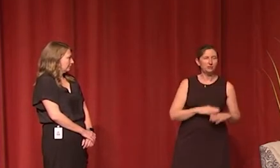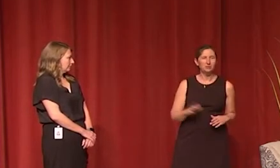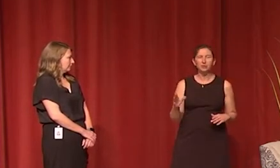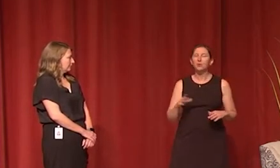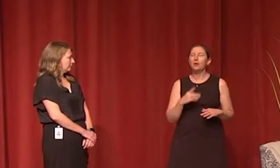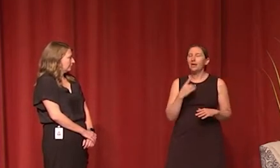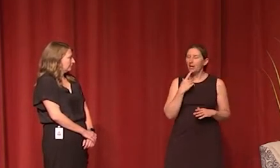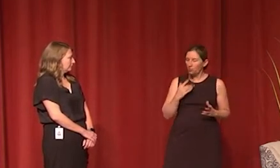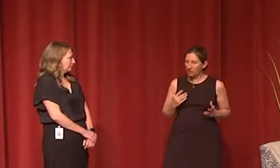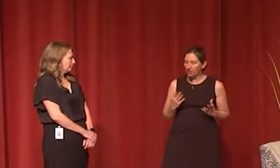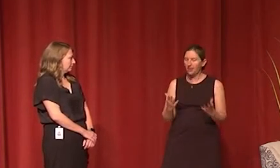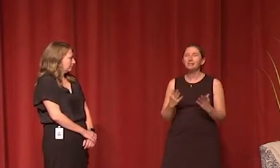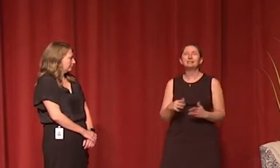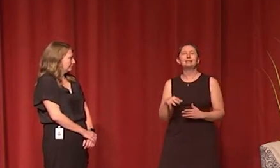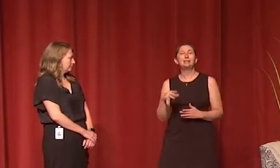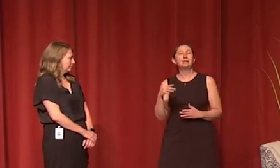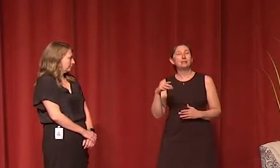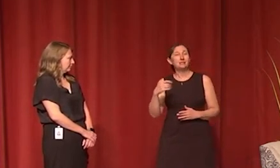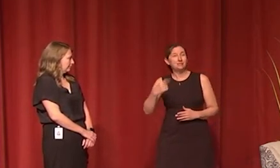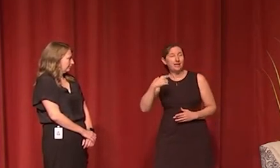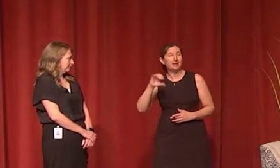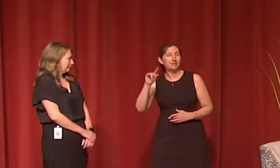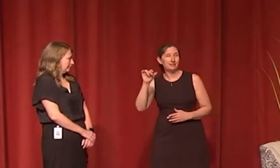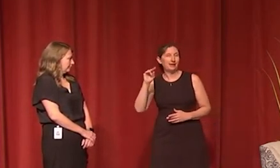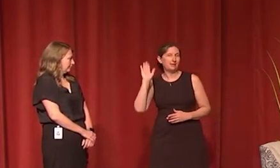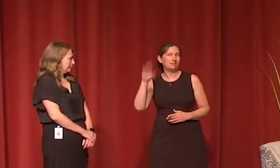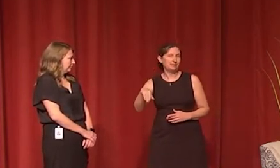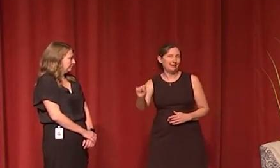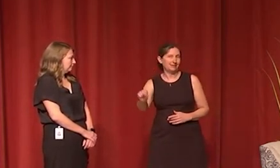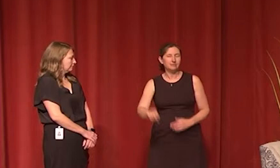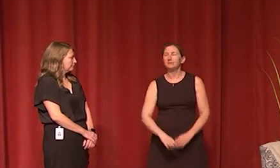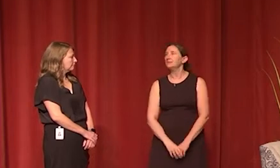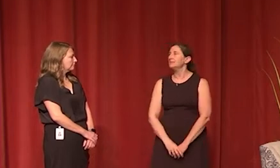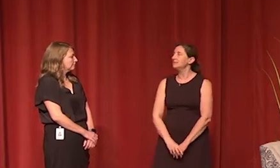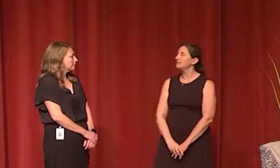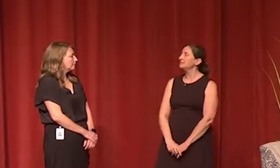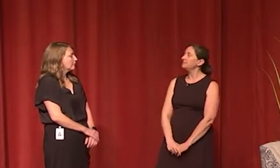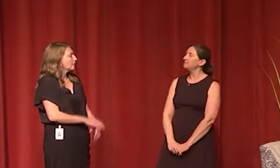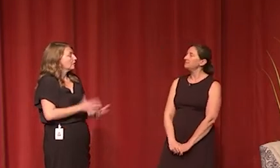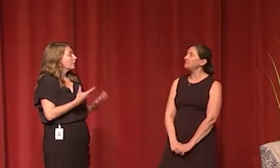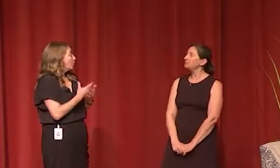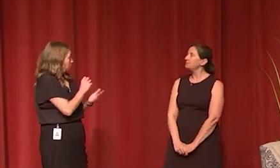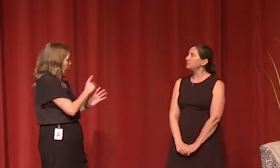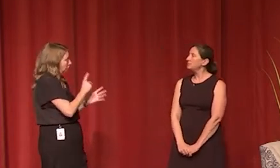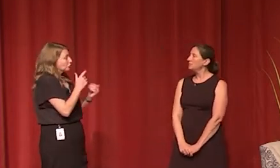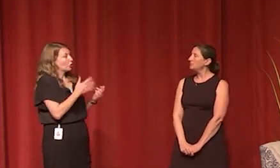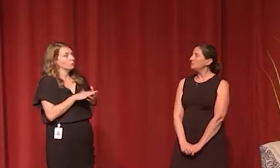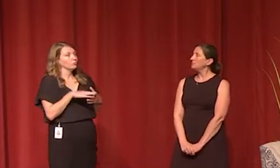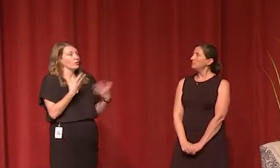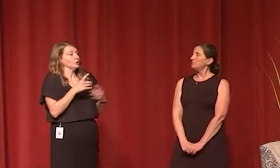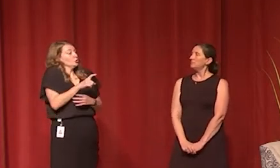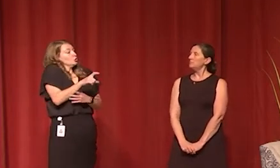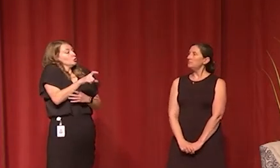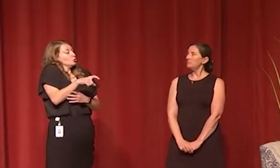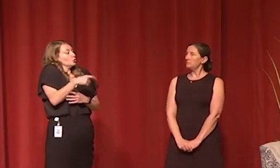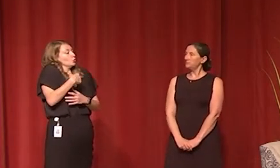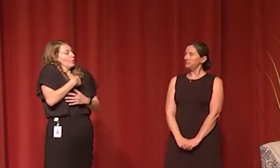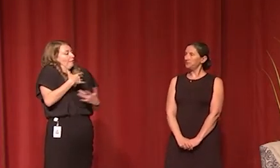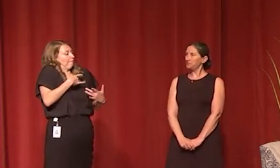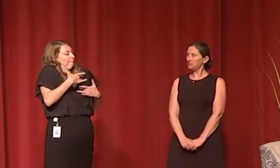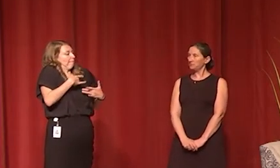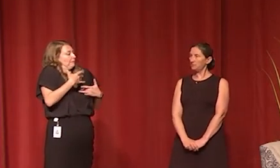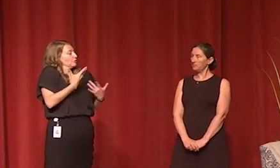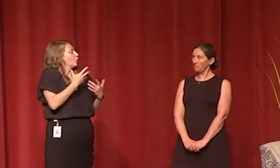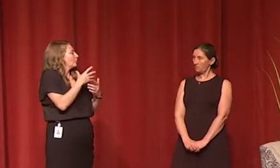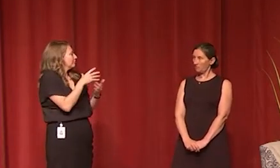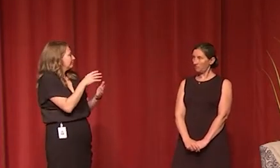that. So what categories should we be worried about? Like, you know, as clinicians, you look at the med list,